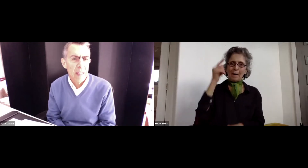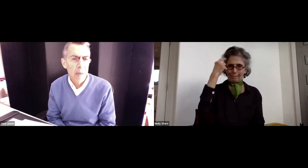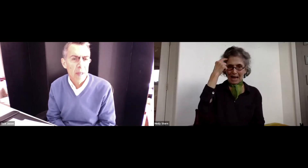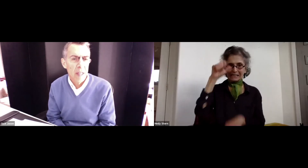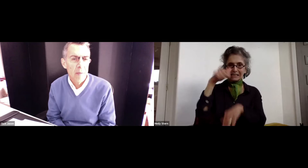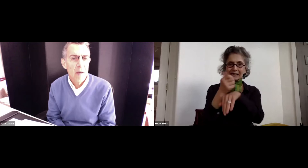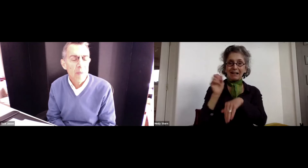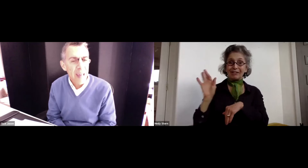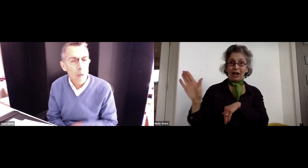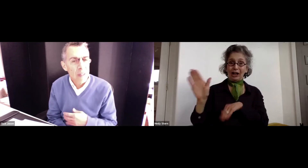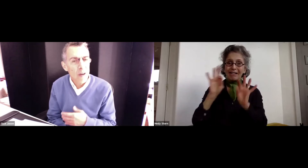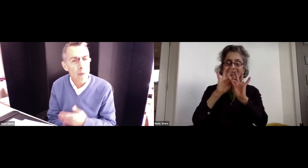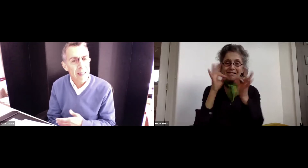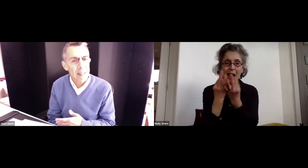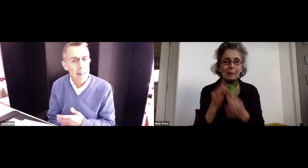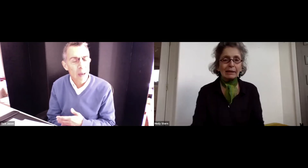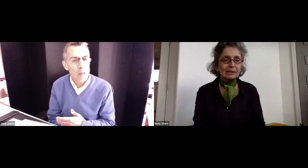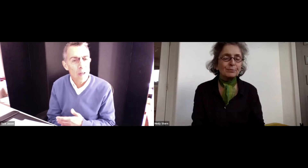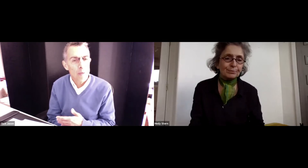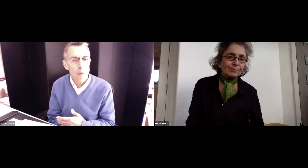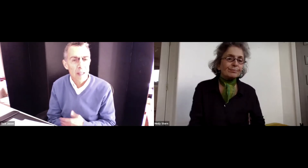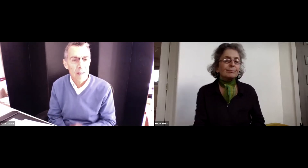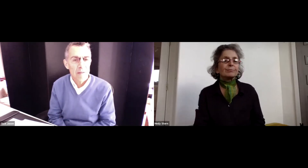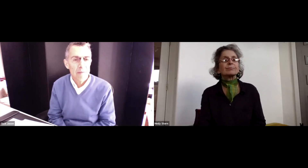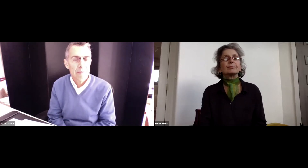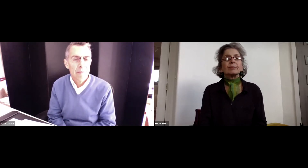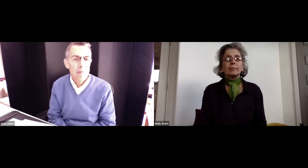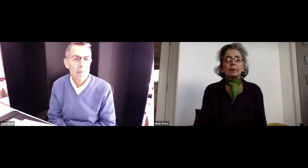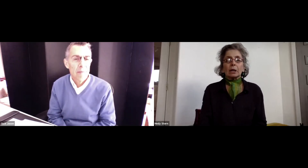them. But that was their mindset. That was their perspective.